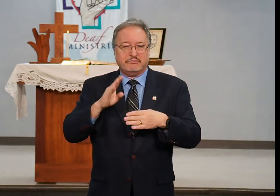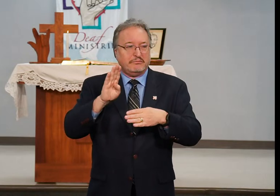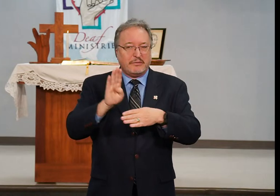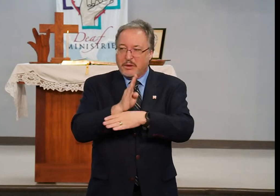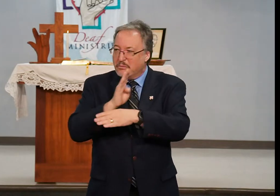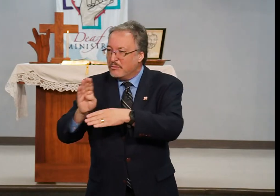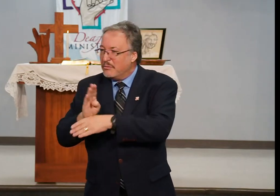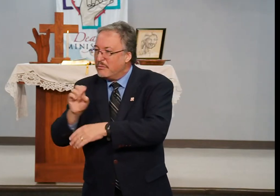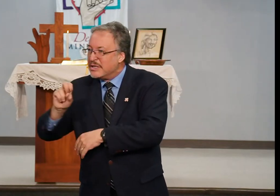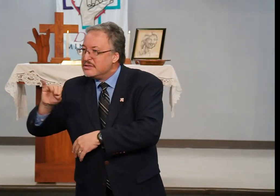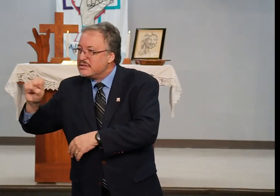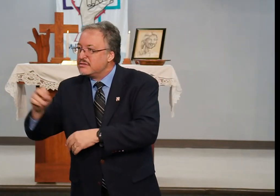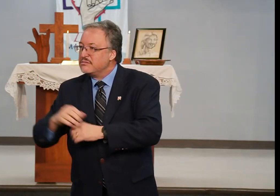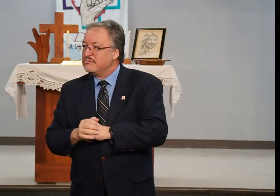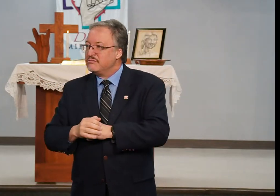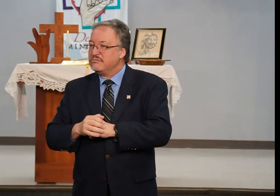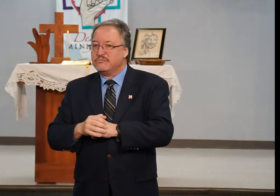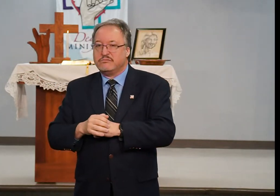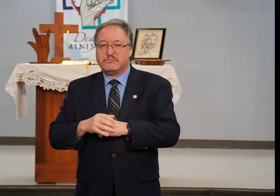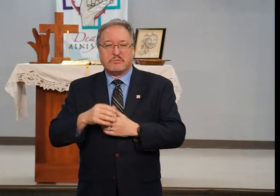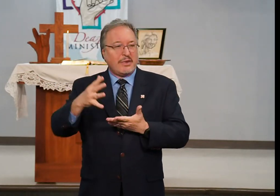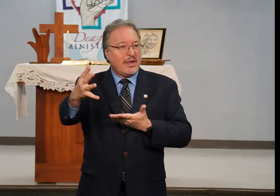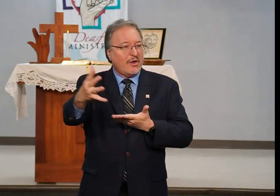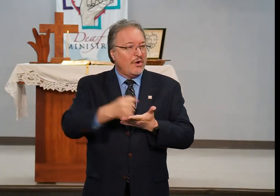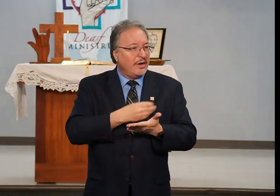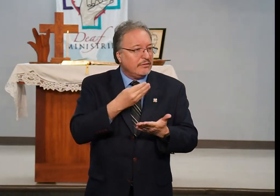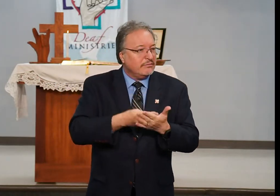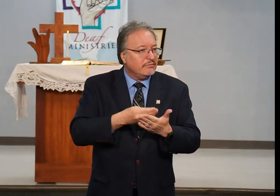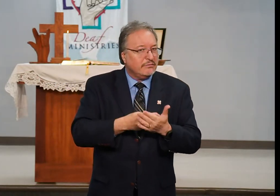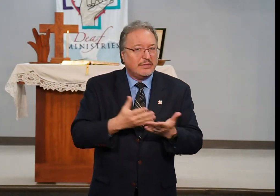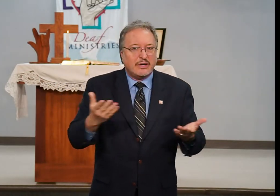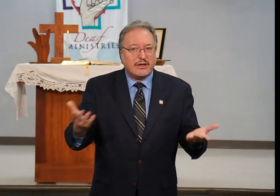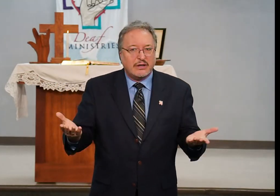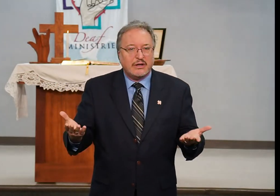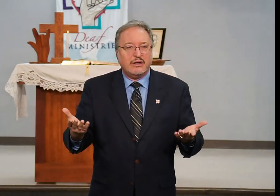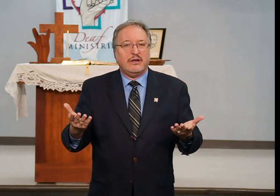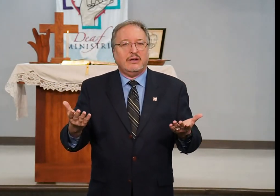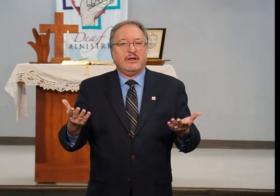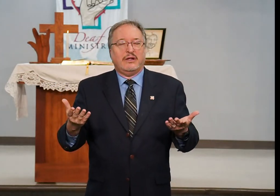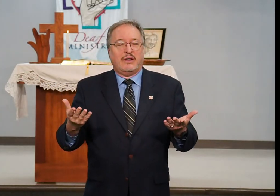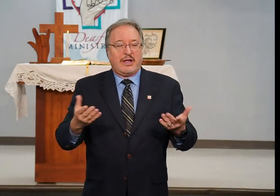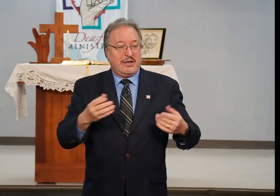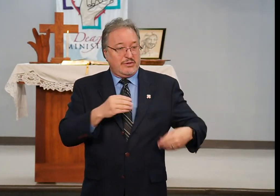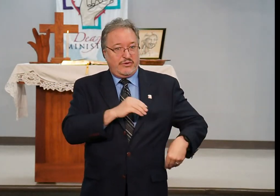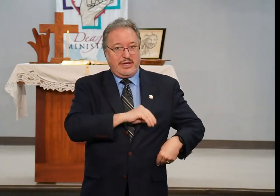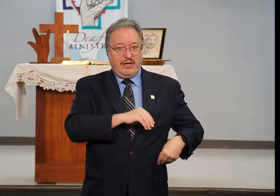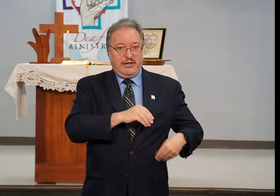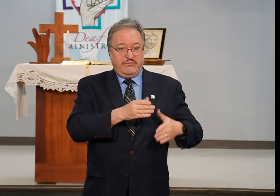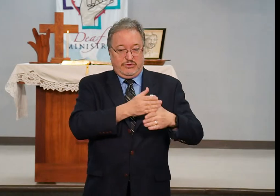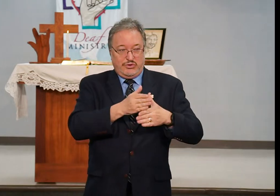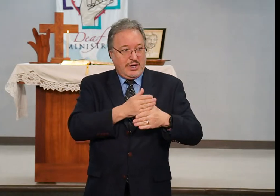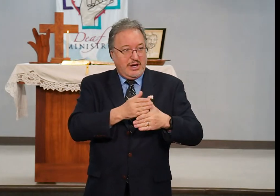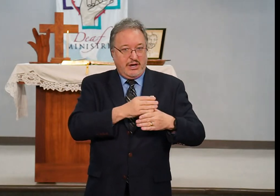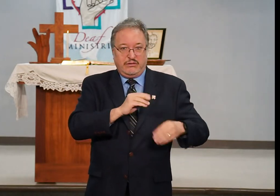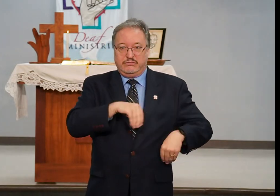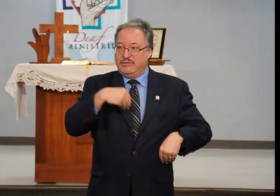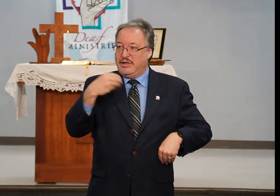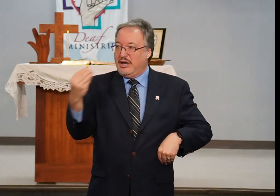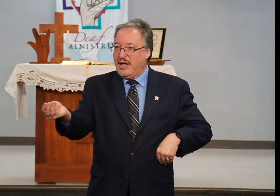money. But some of these women did earn some money from business and for selling things, and they used